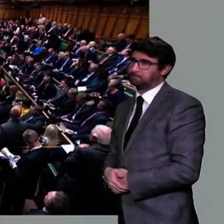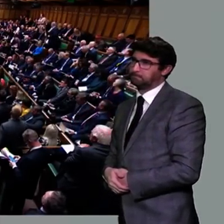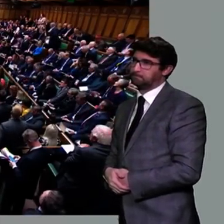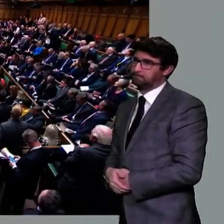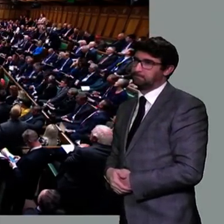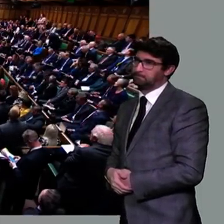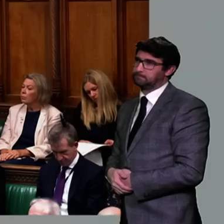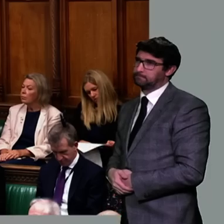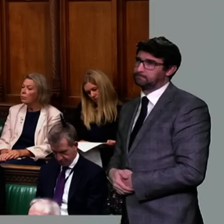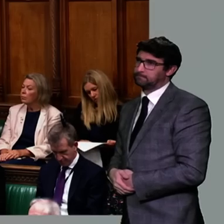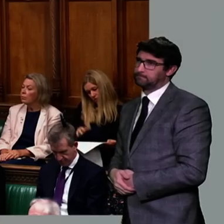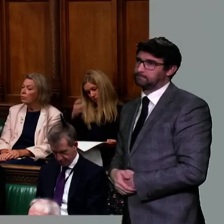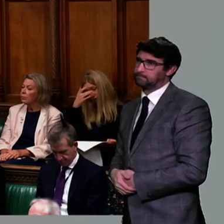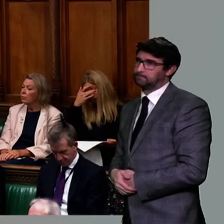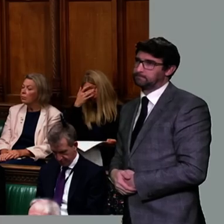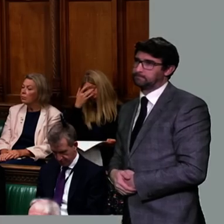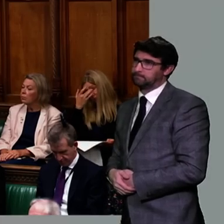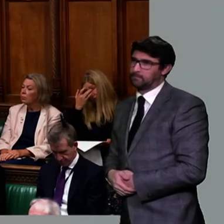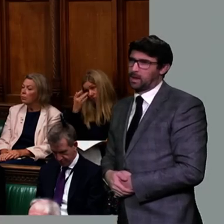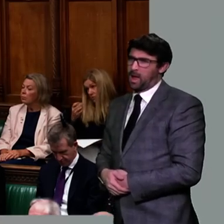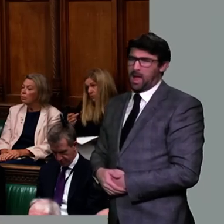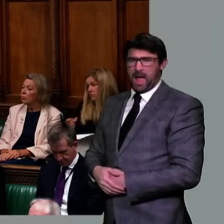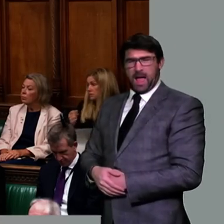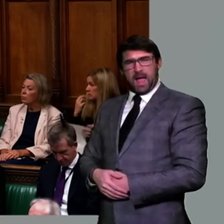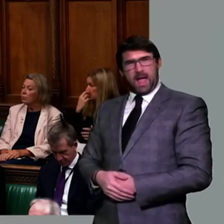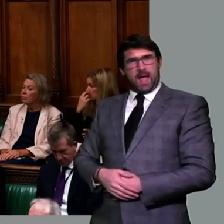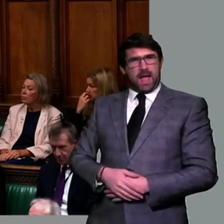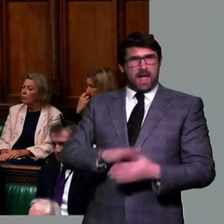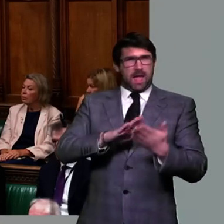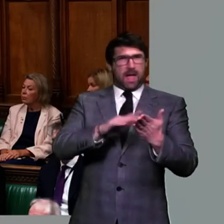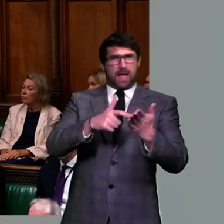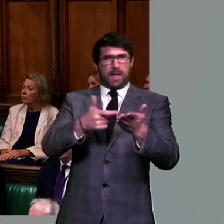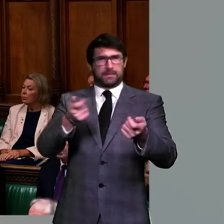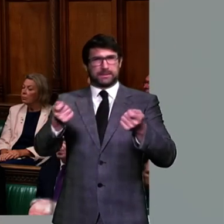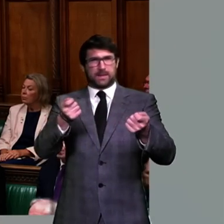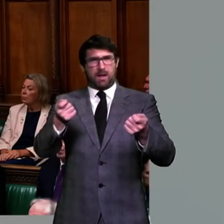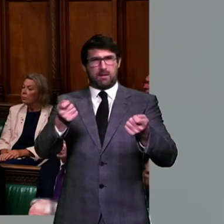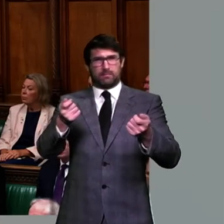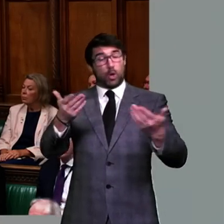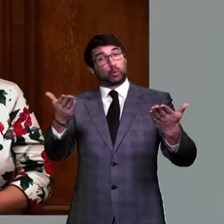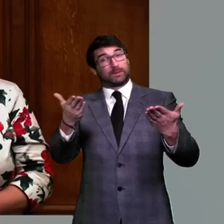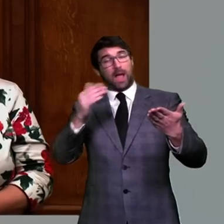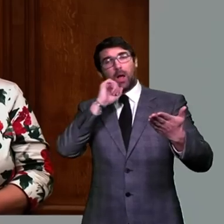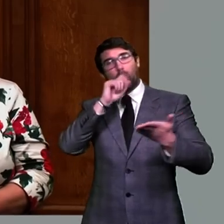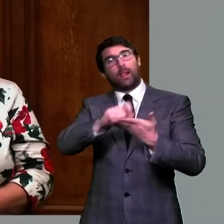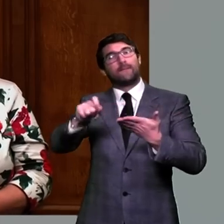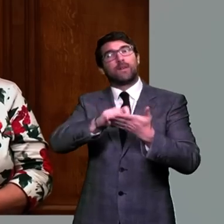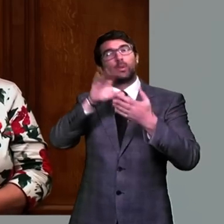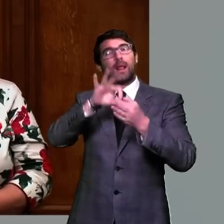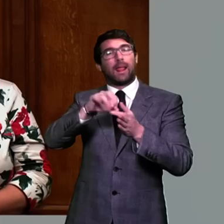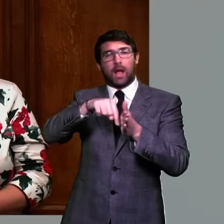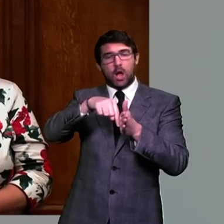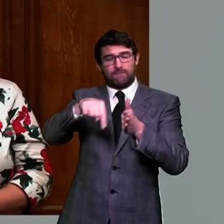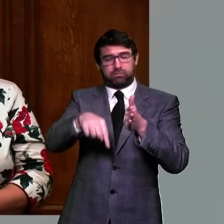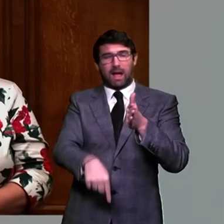Mr. Speaker, we understand that this afternoon's vote on fracking is deemed a confidence vote in the Prime